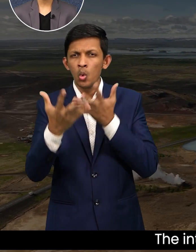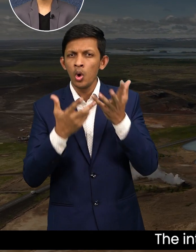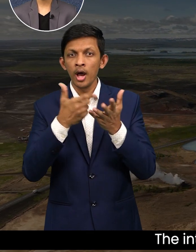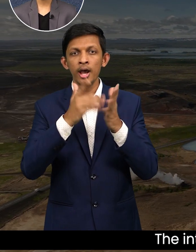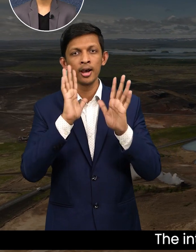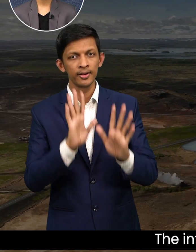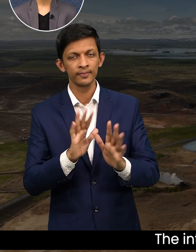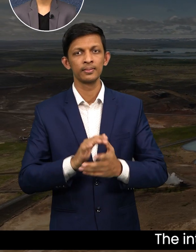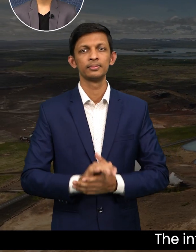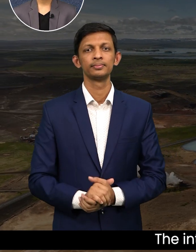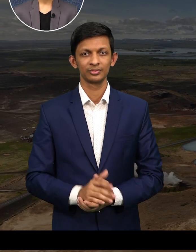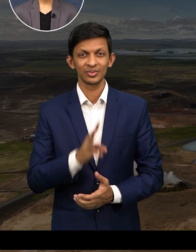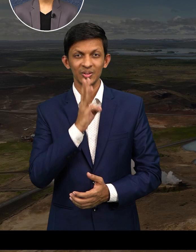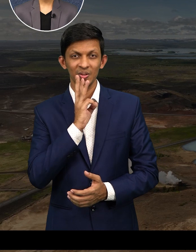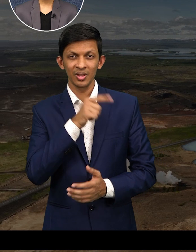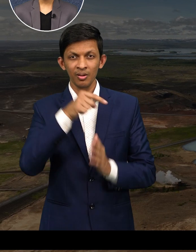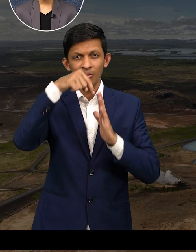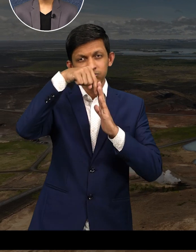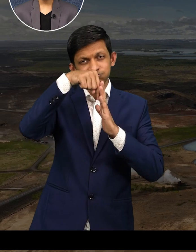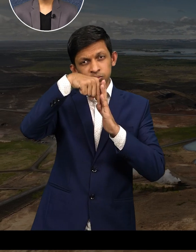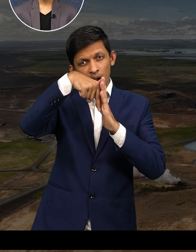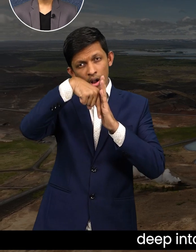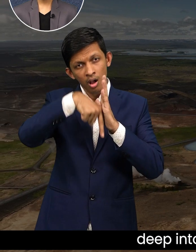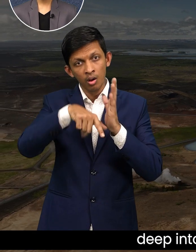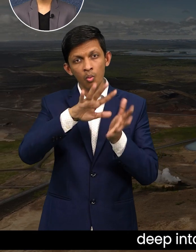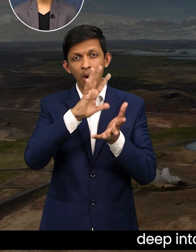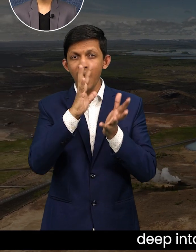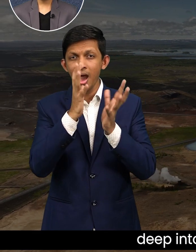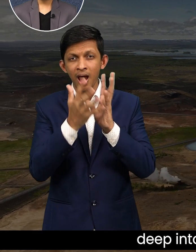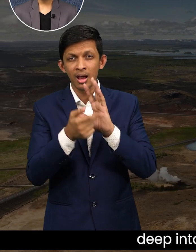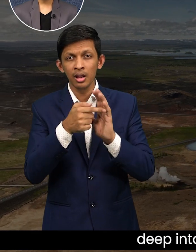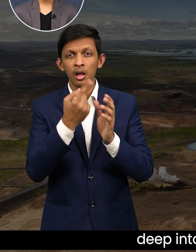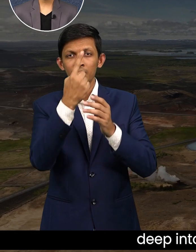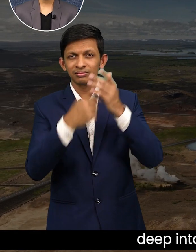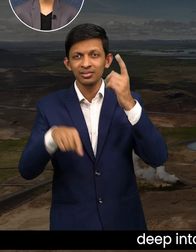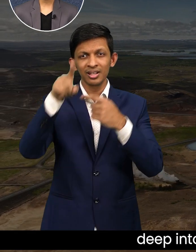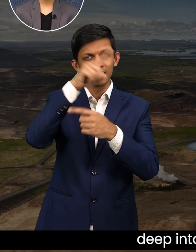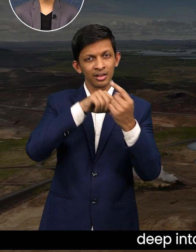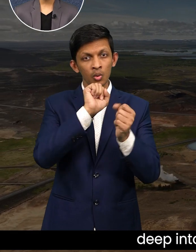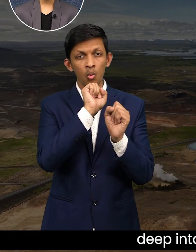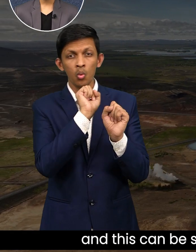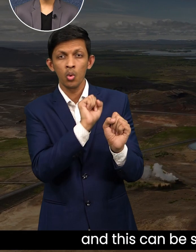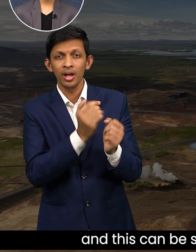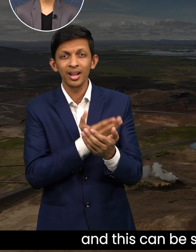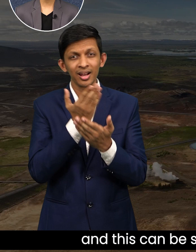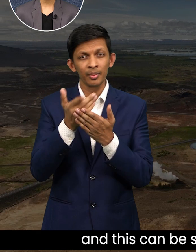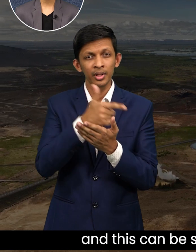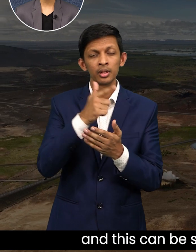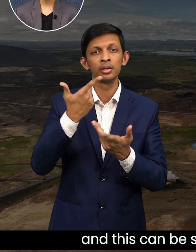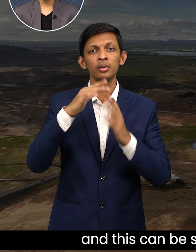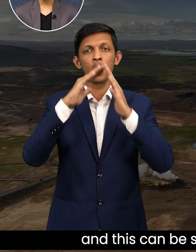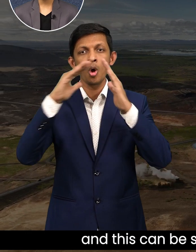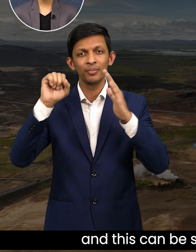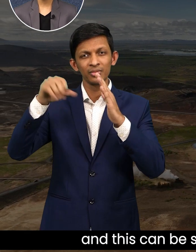very hot. Water seeping down deep into the earth is turned into steam, and this can